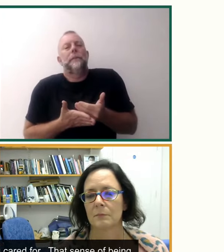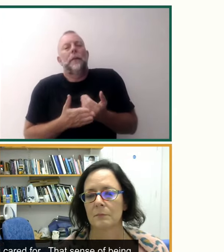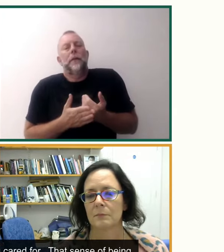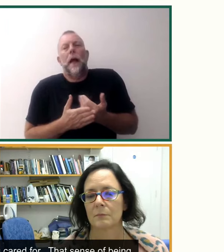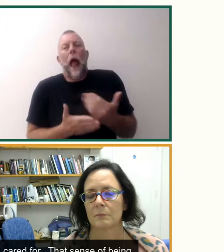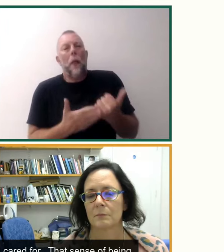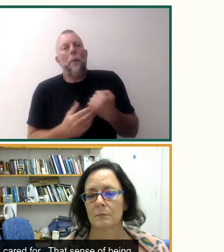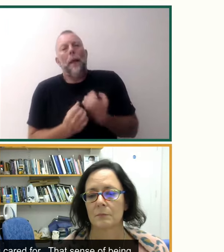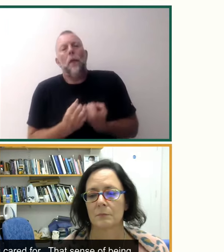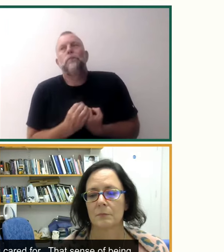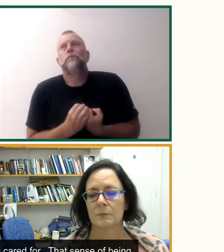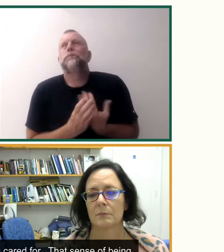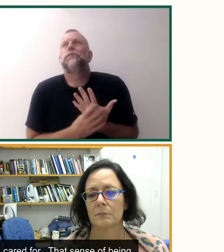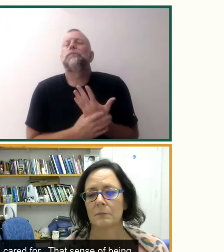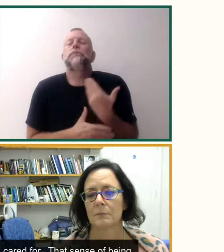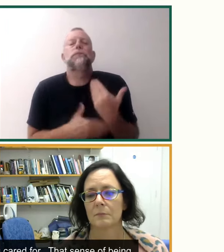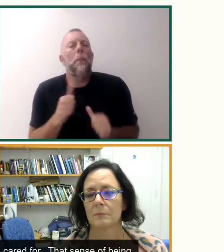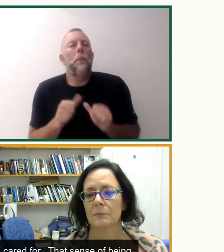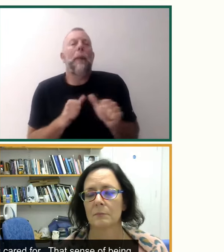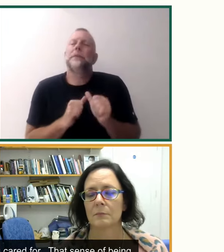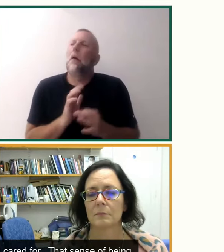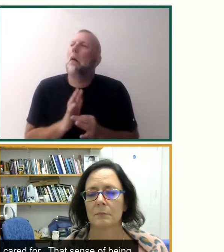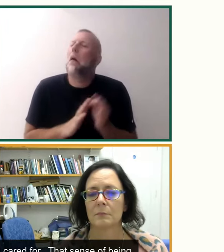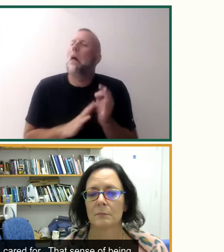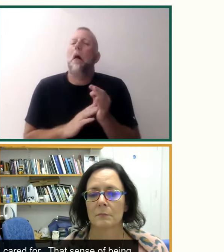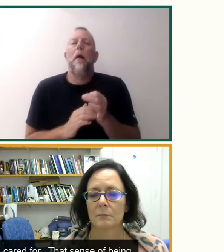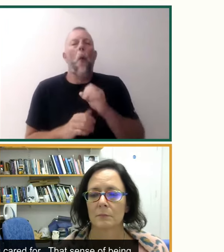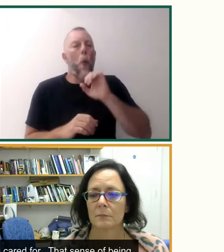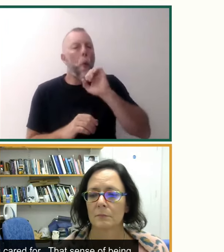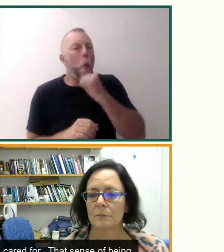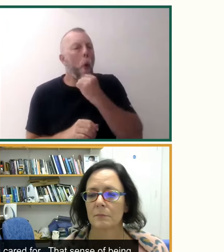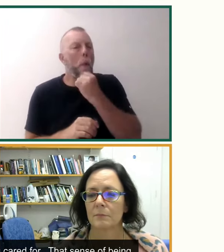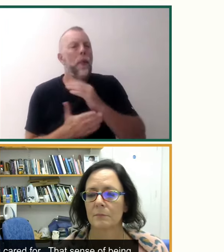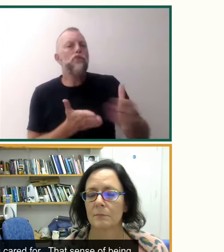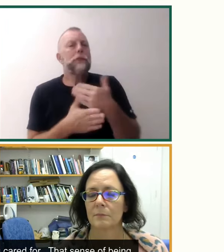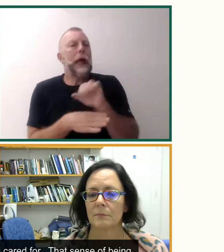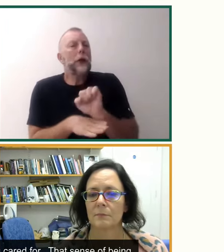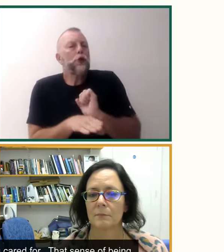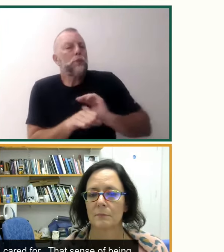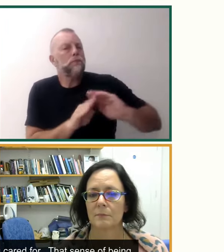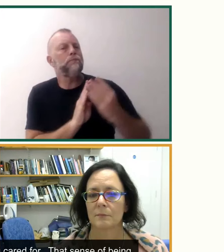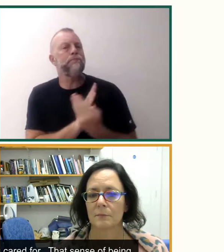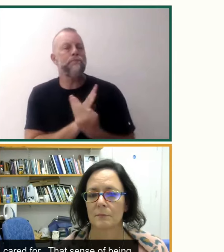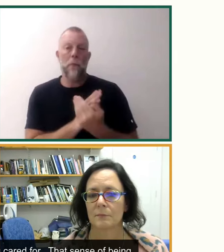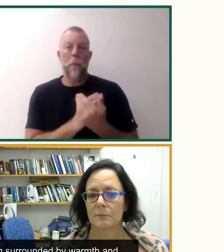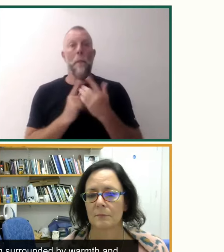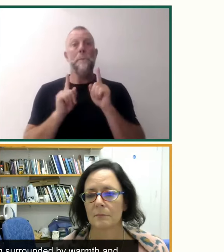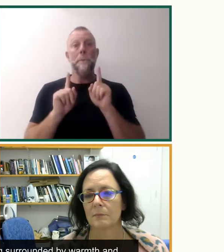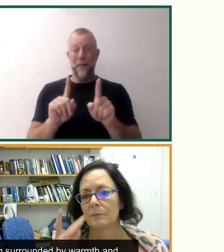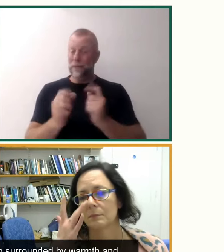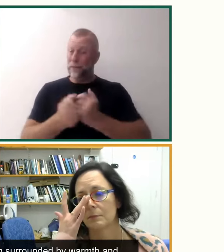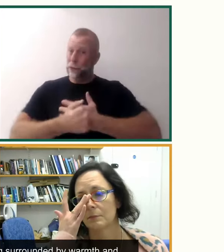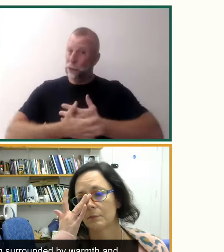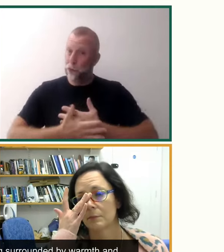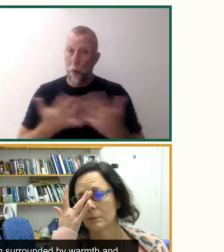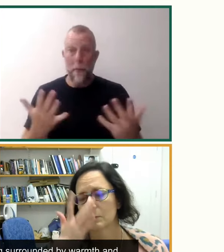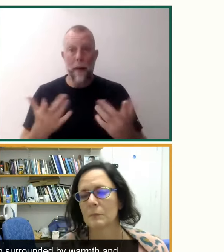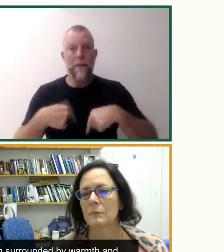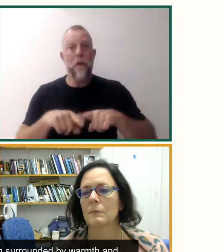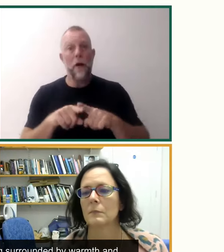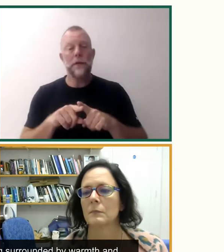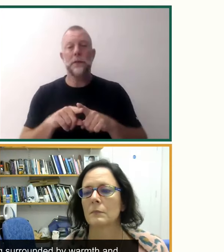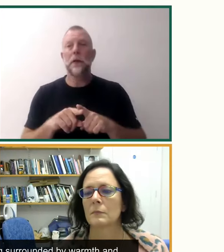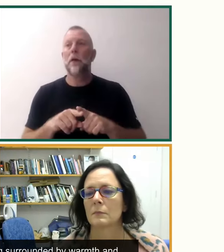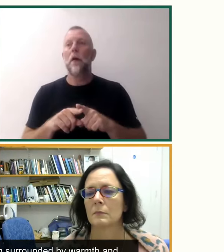being surrounded by a kind of warmth and protection. And of course, for so many people, that is an experience